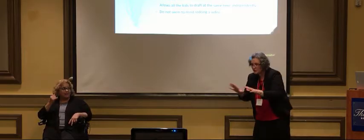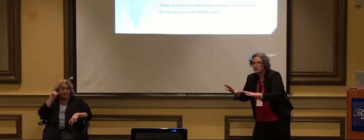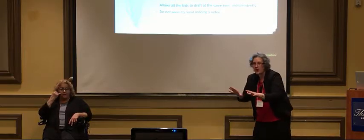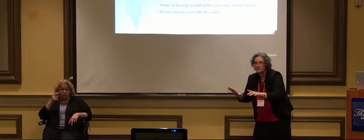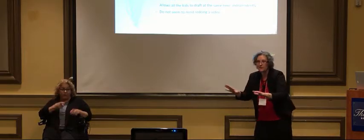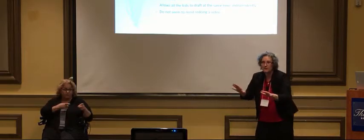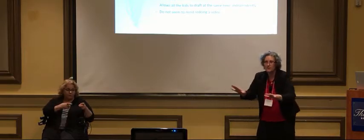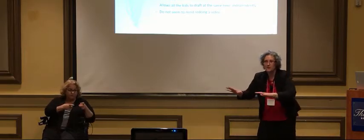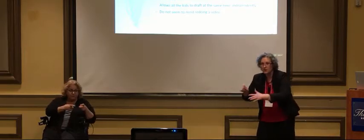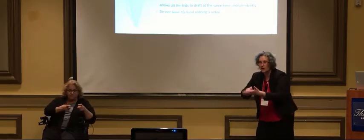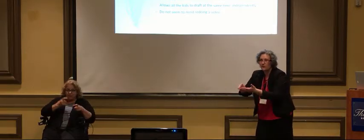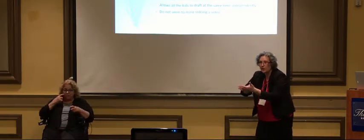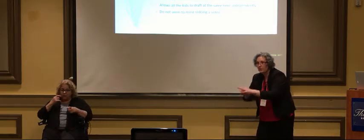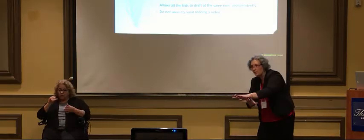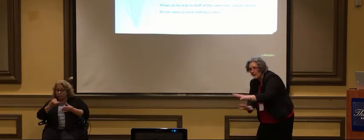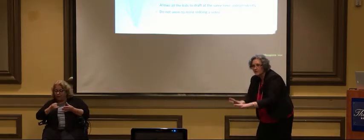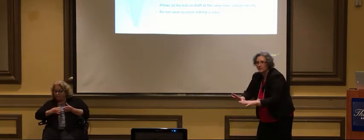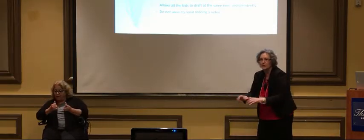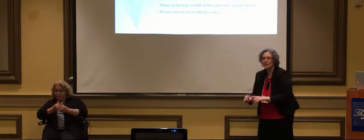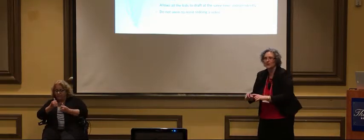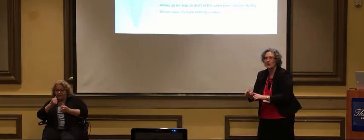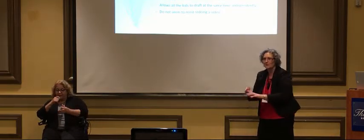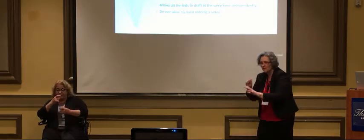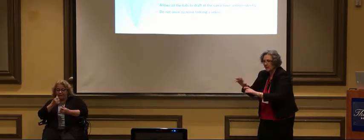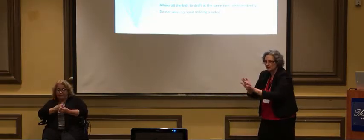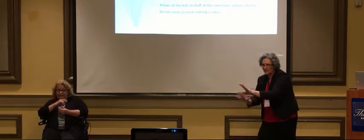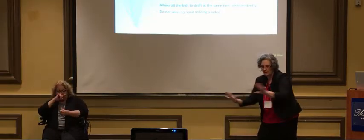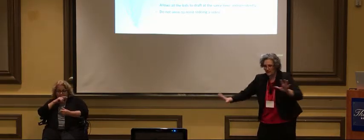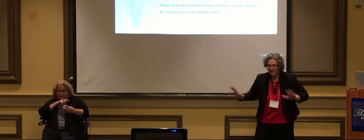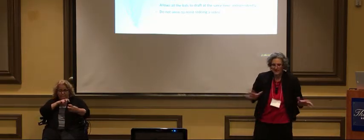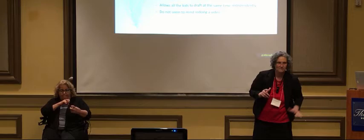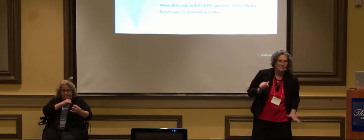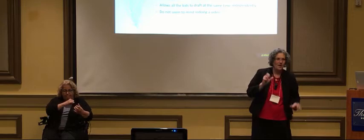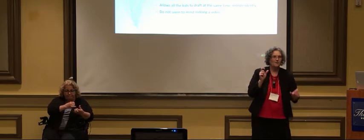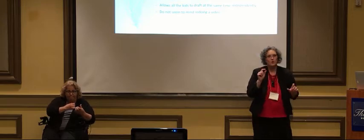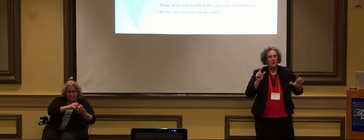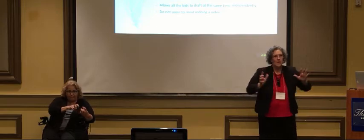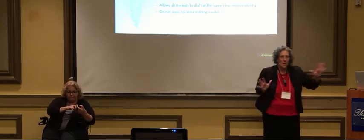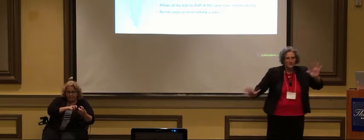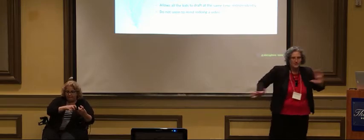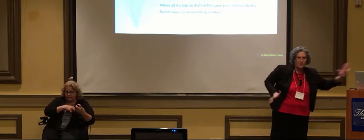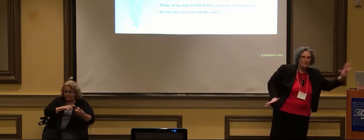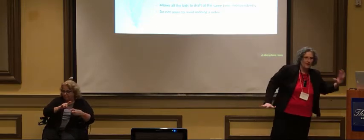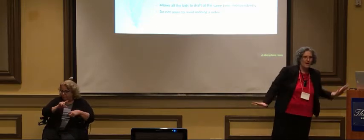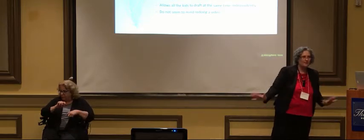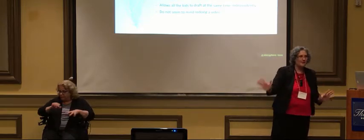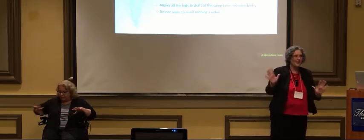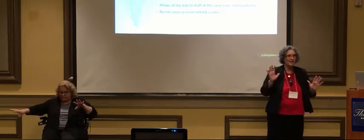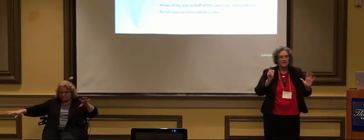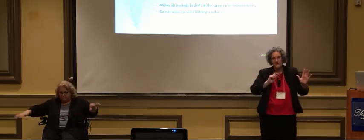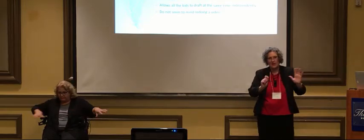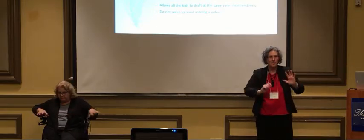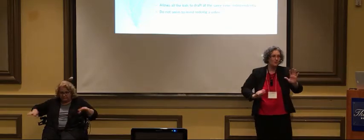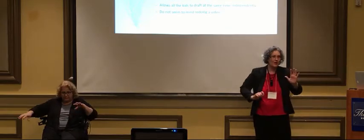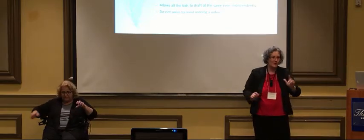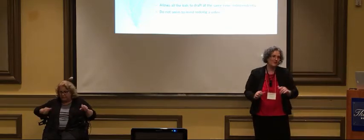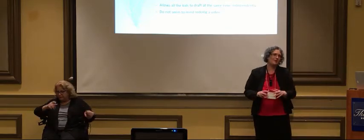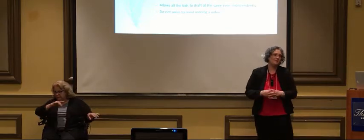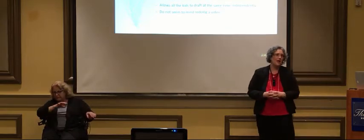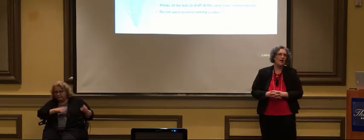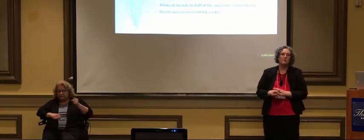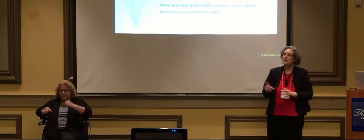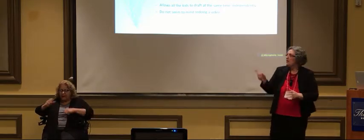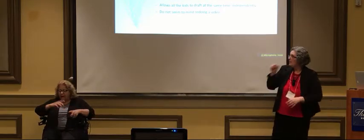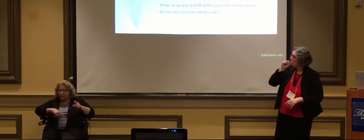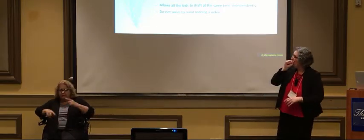be in charge of drafting with each kid for paper and pencil, you know, you have to constantly have 20 arms coming out and signing and spelling and writing